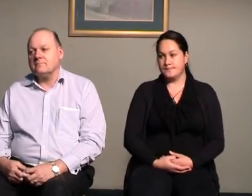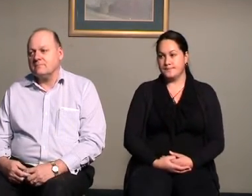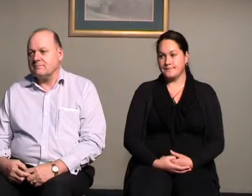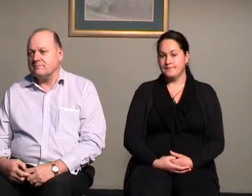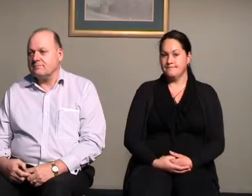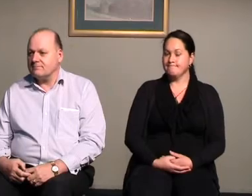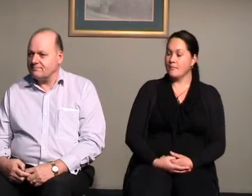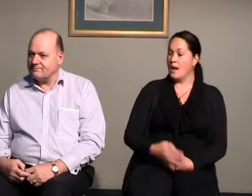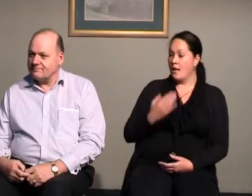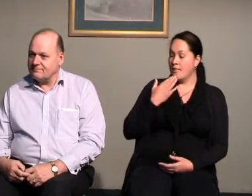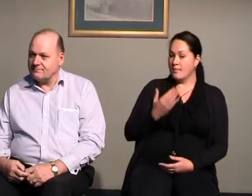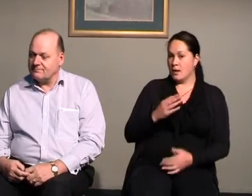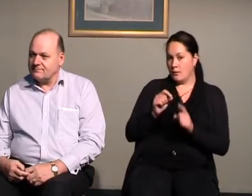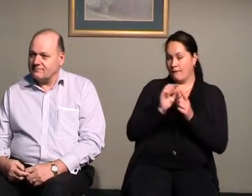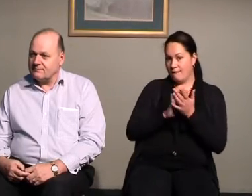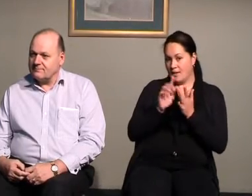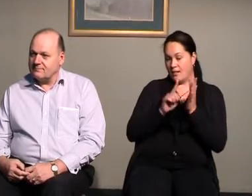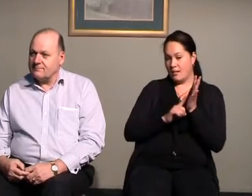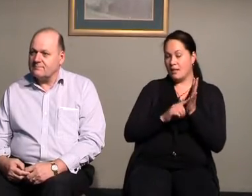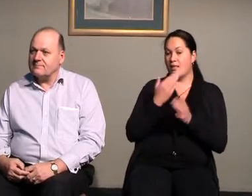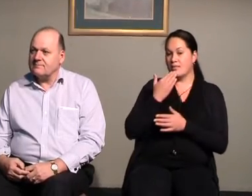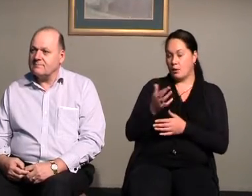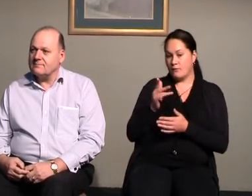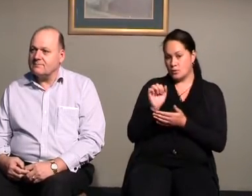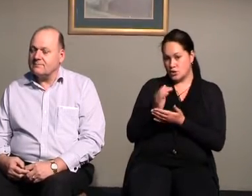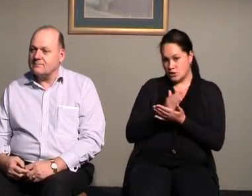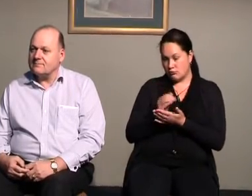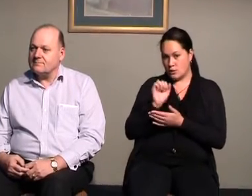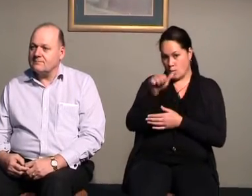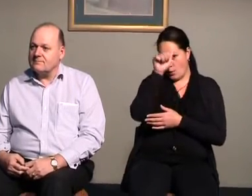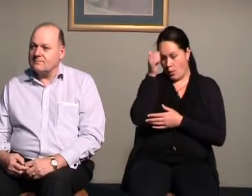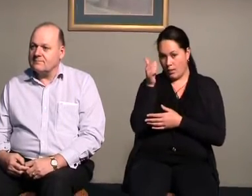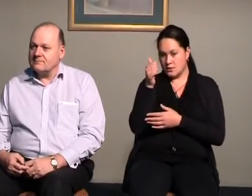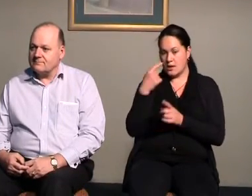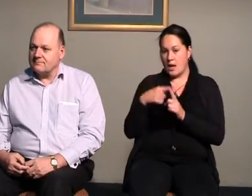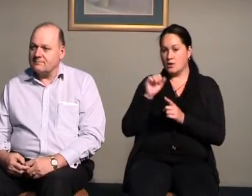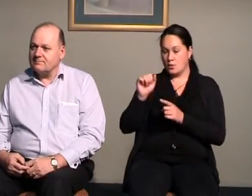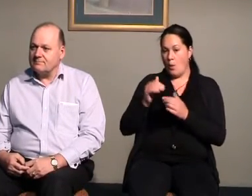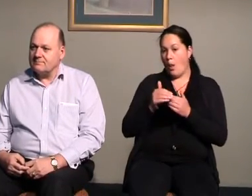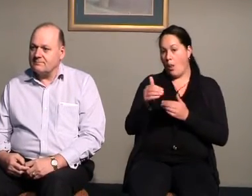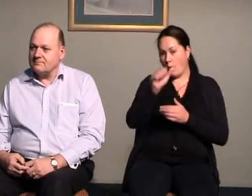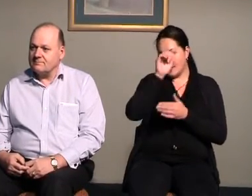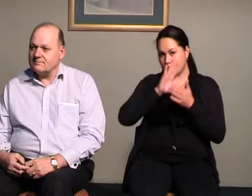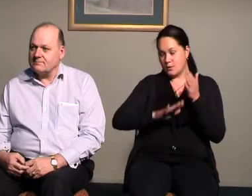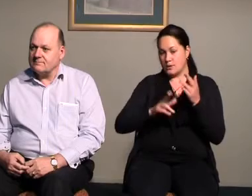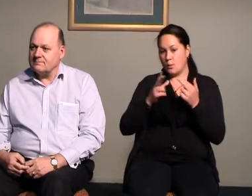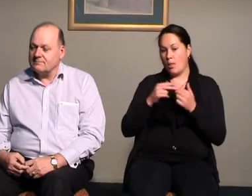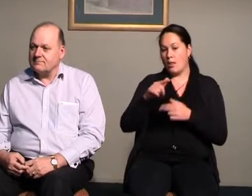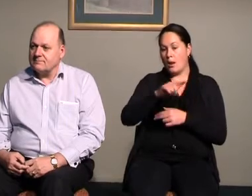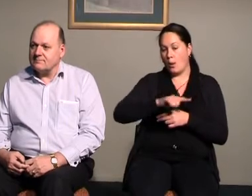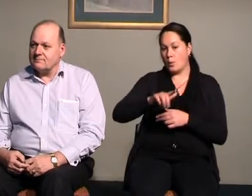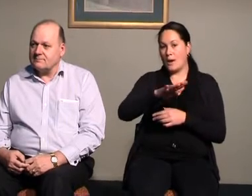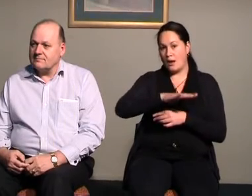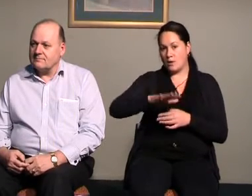Thank you, Phil. Thank you for sharing both your knowledge and your long experience with local area